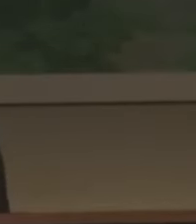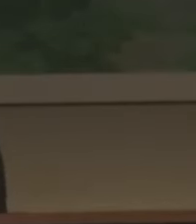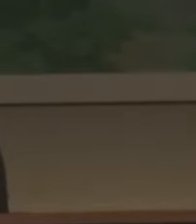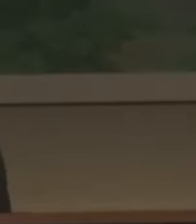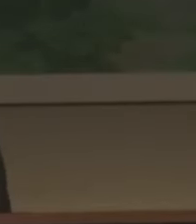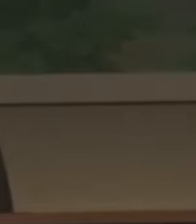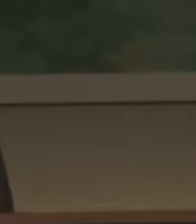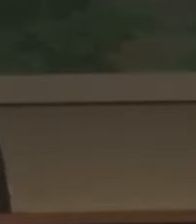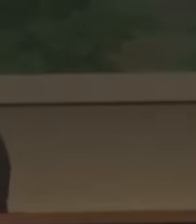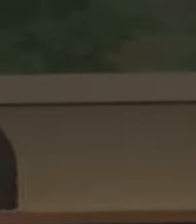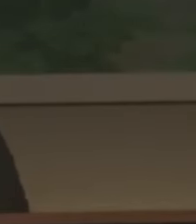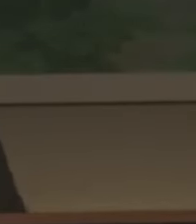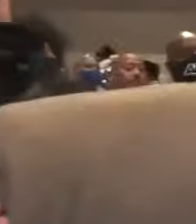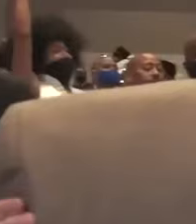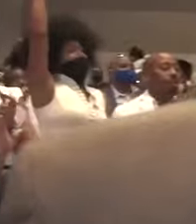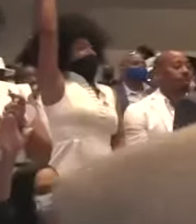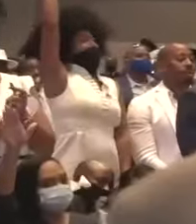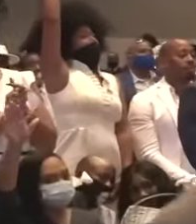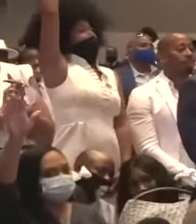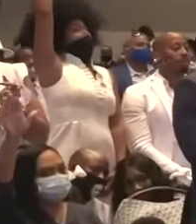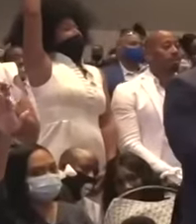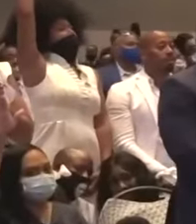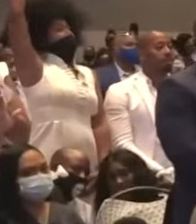I say hallelujah.